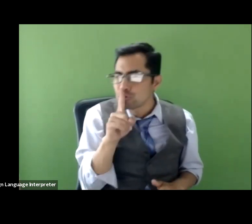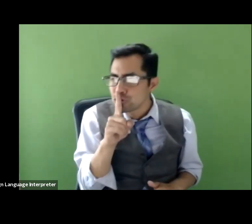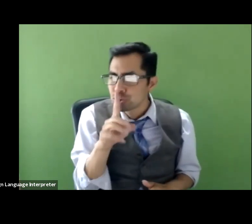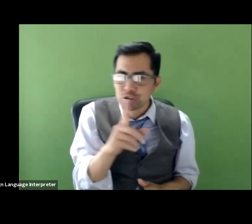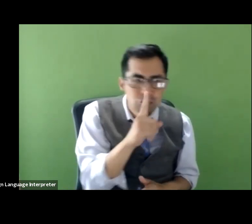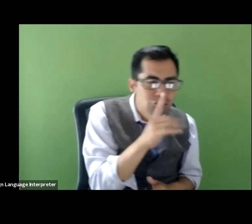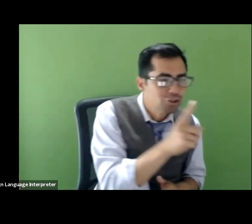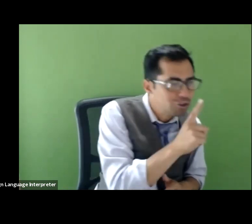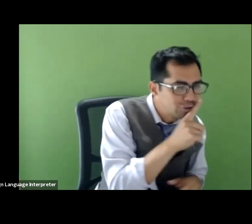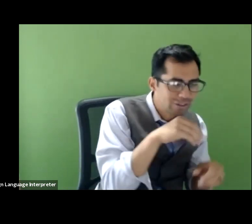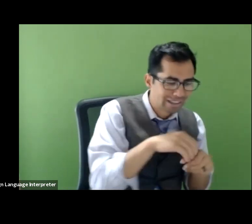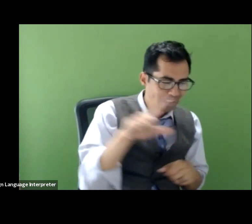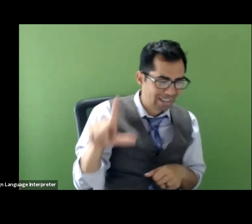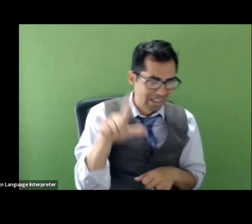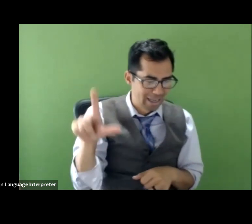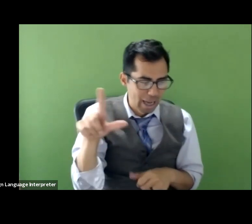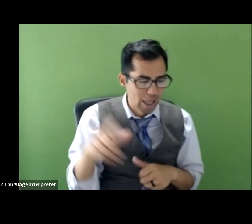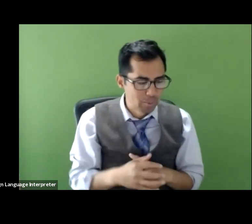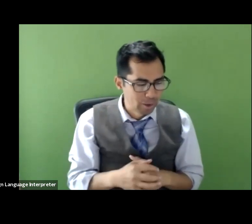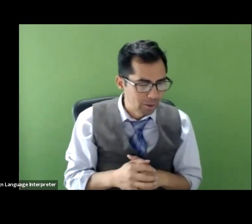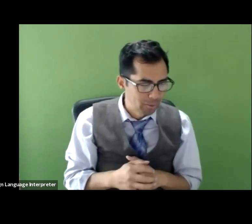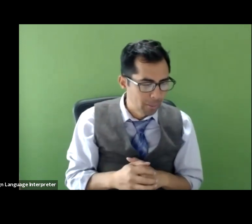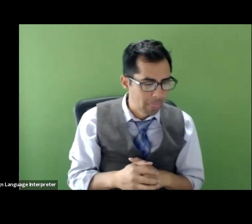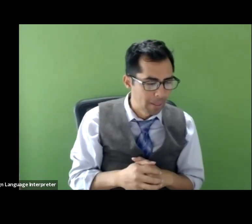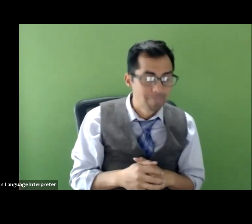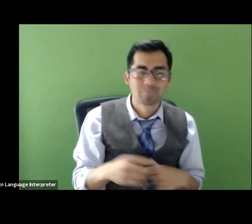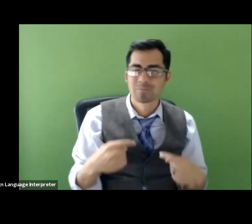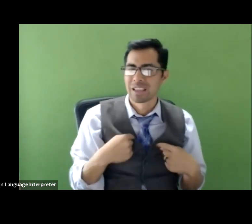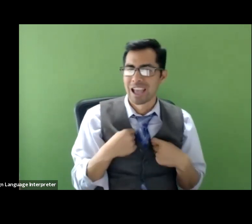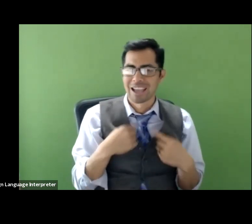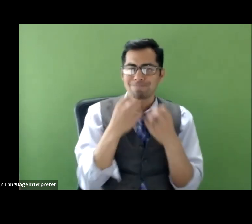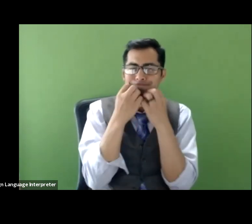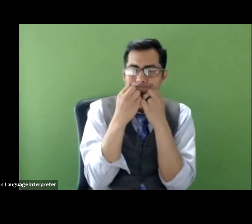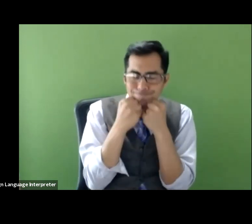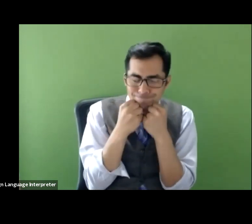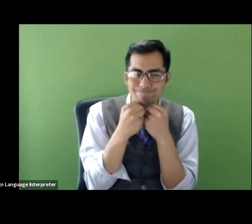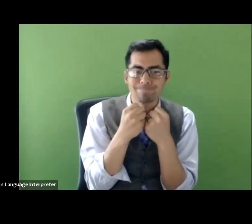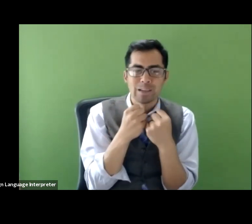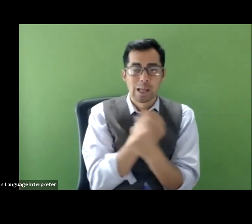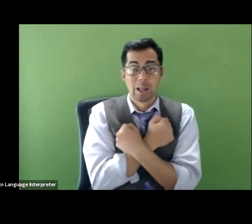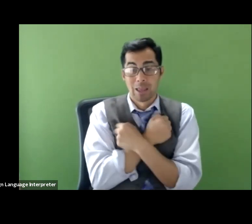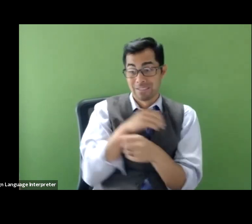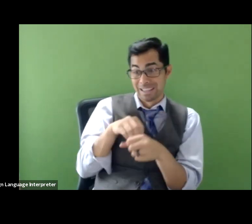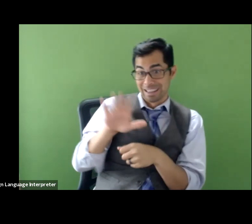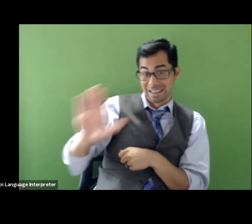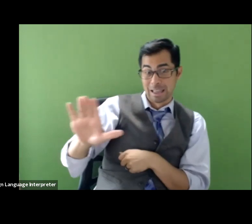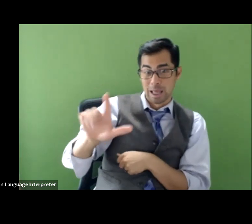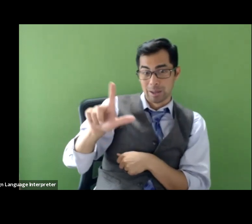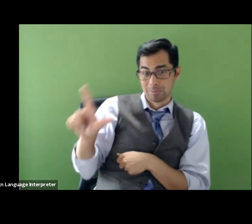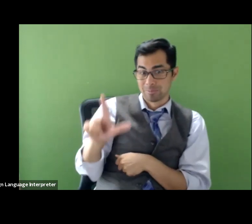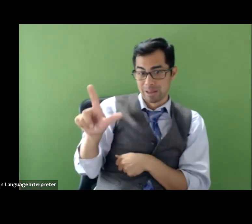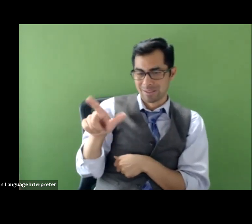our voices at the local library. I love the fact that in their latest